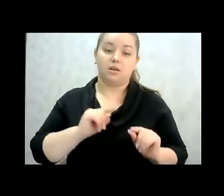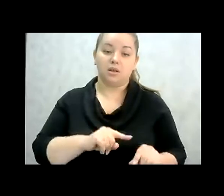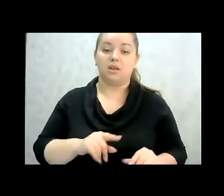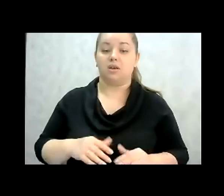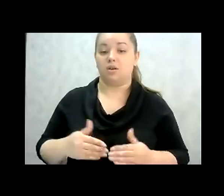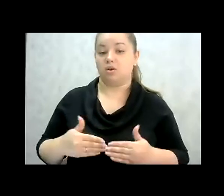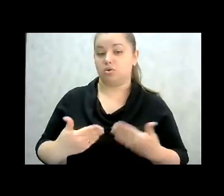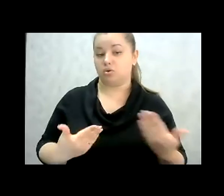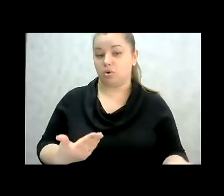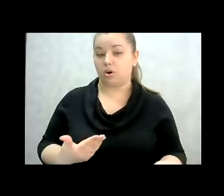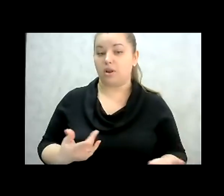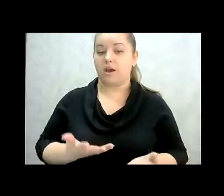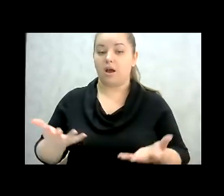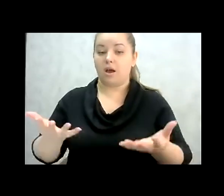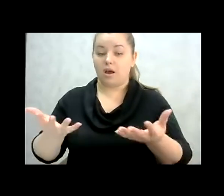faster.